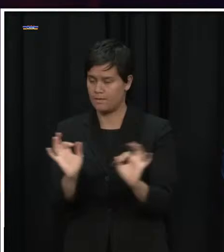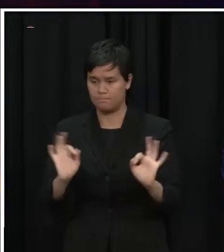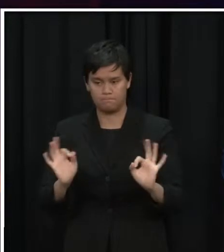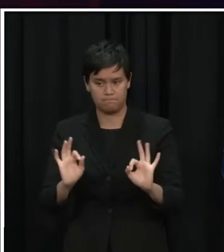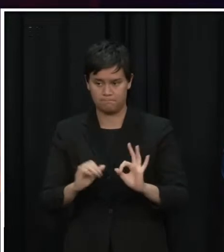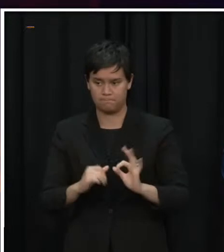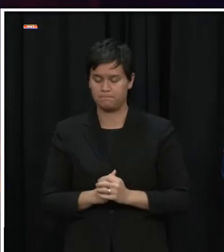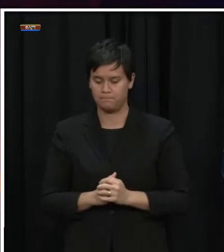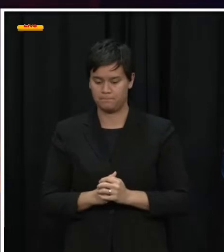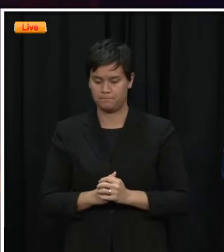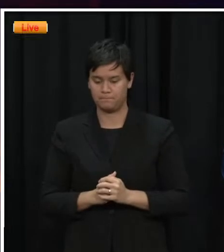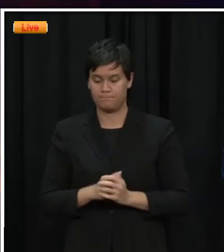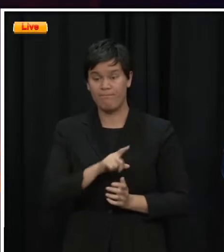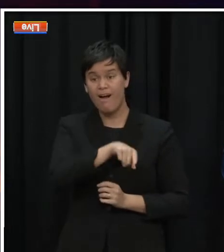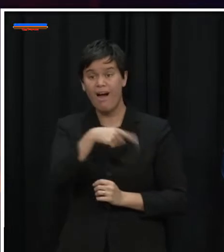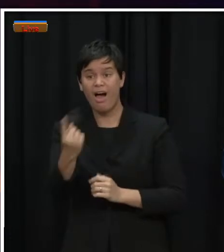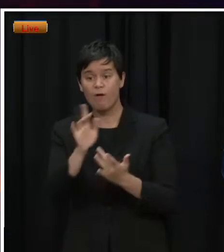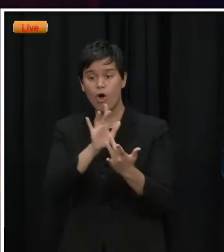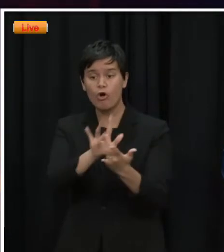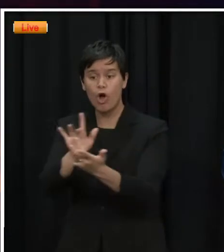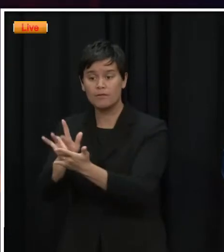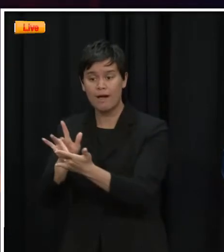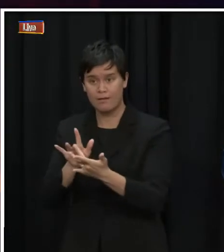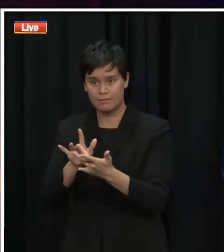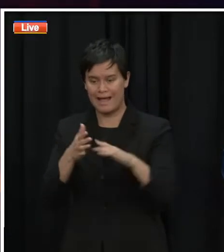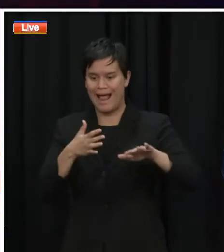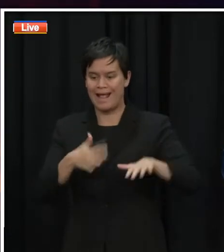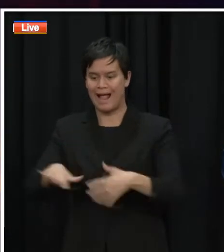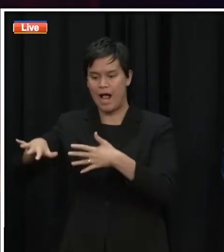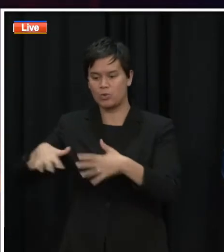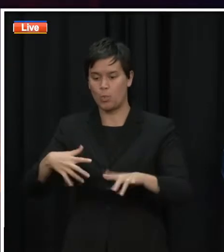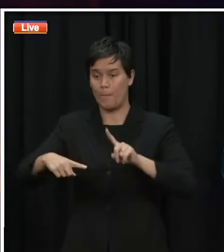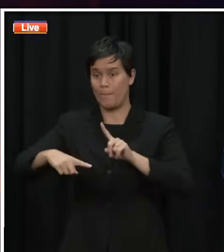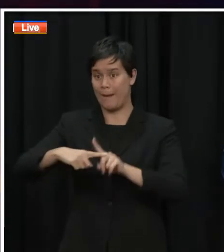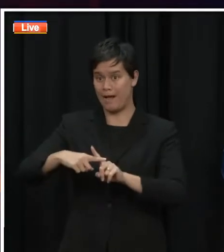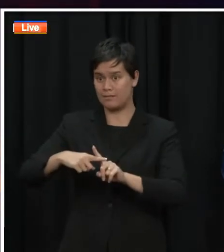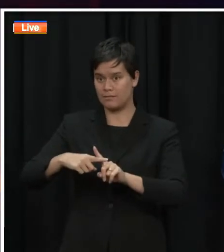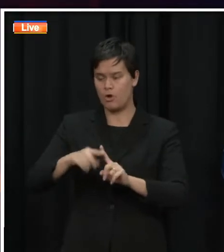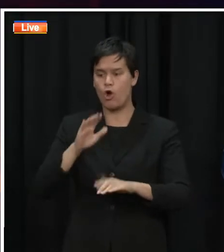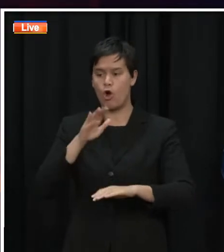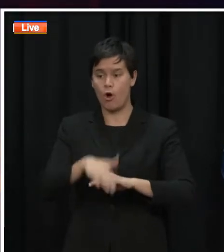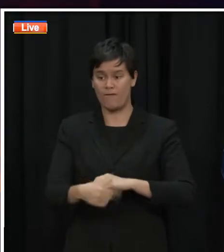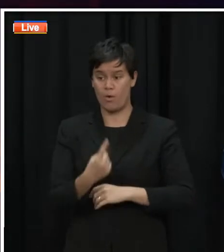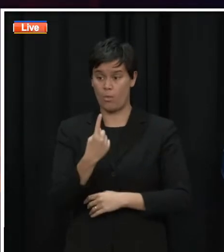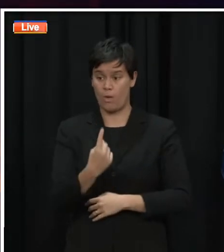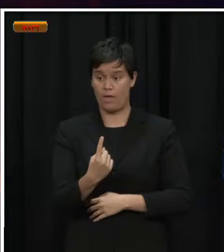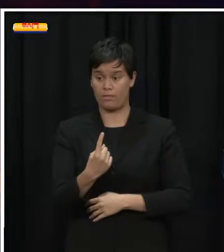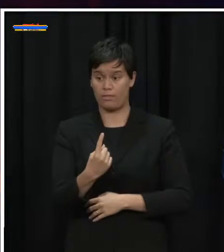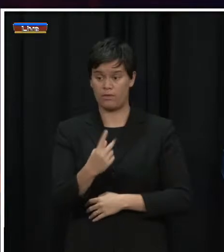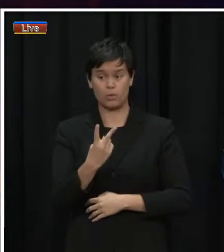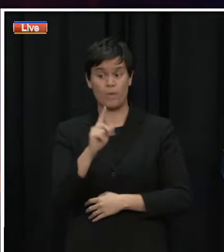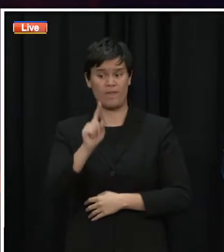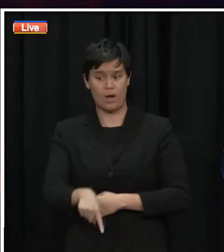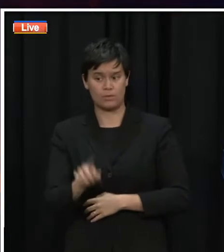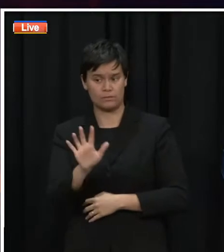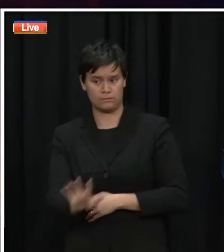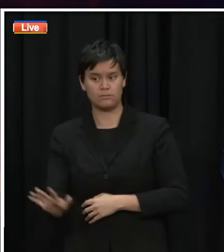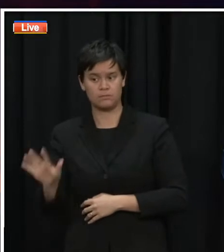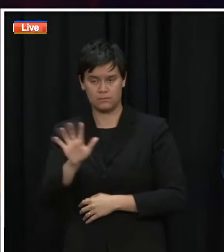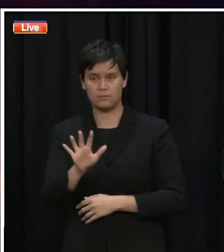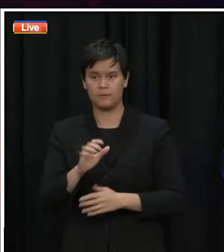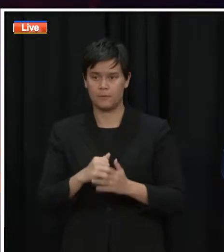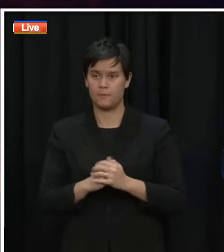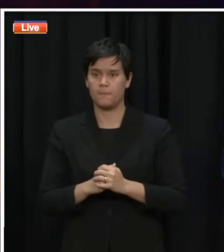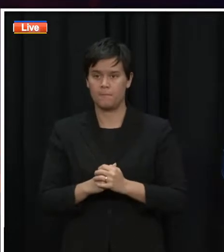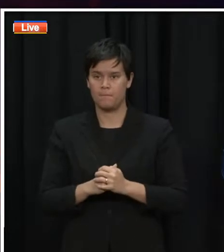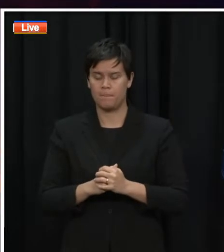More than 2,000 other contacts have now been identified as Casual Plus and loaded into the National Close Contact Tracing System. This